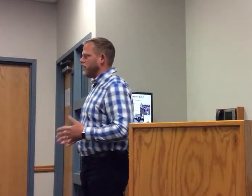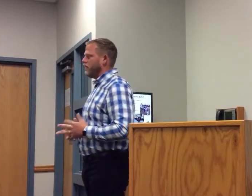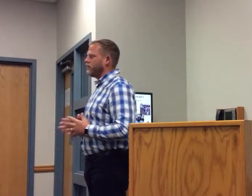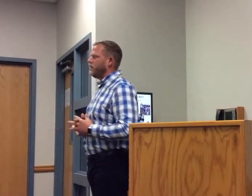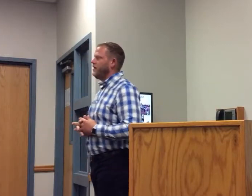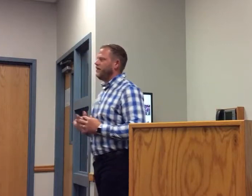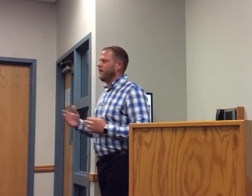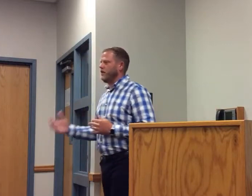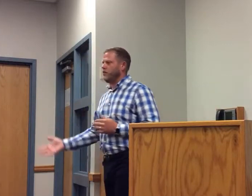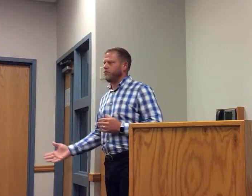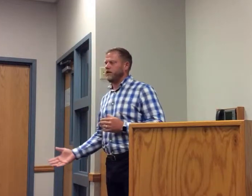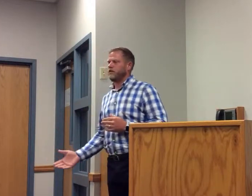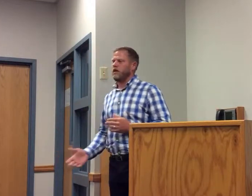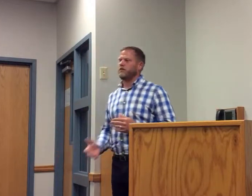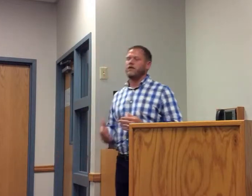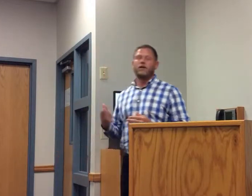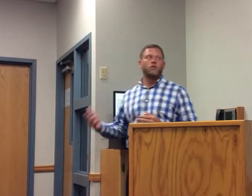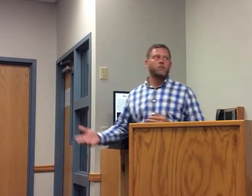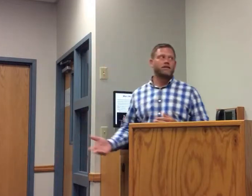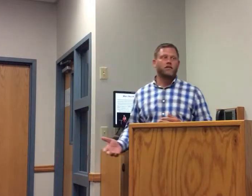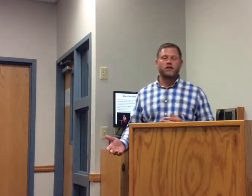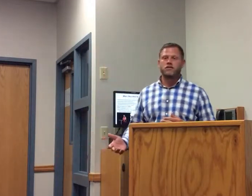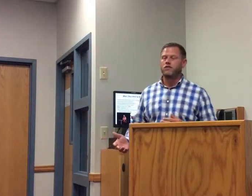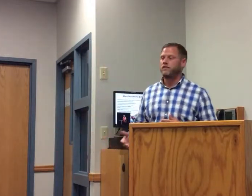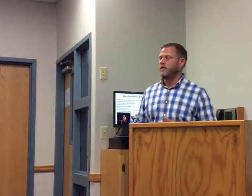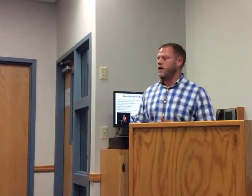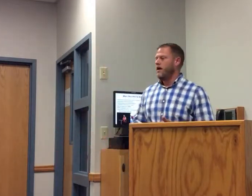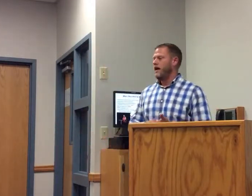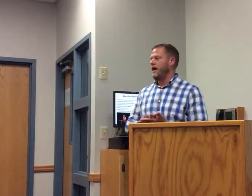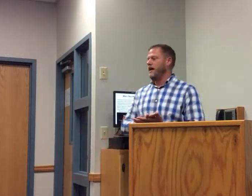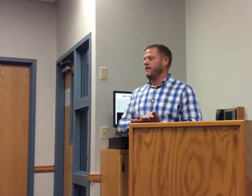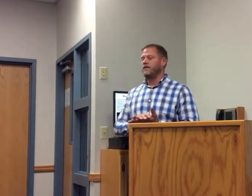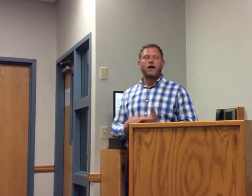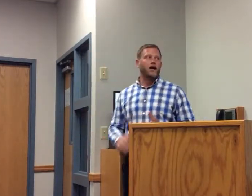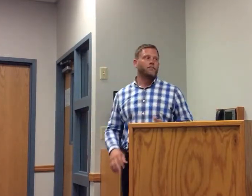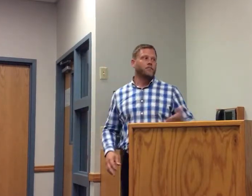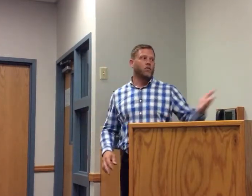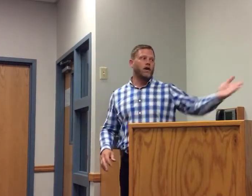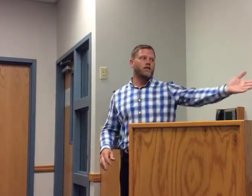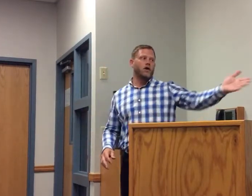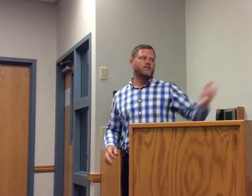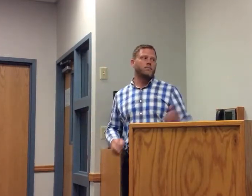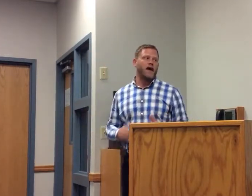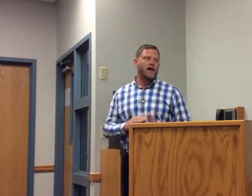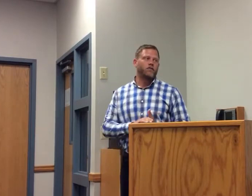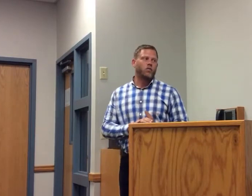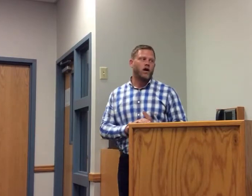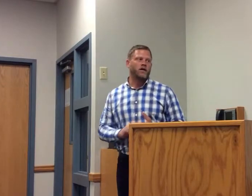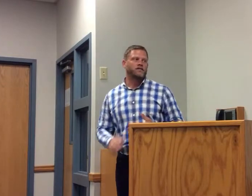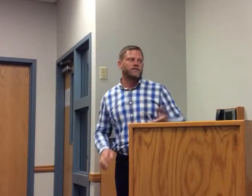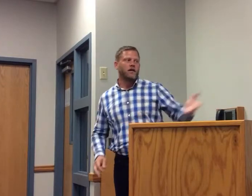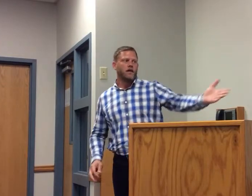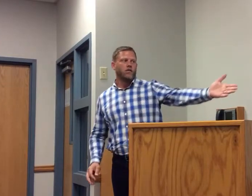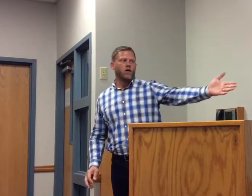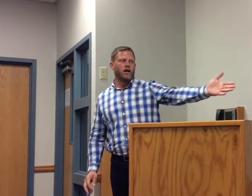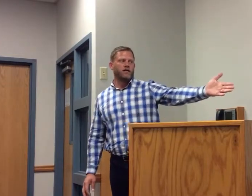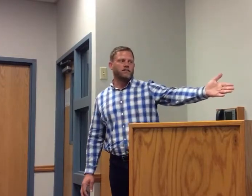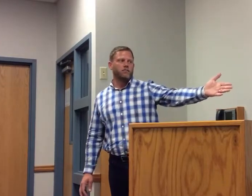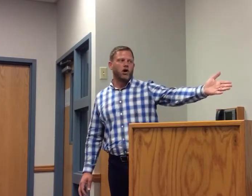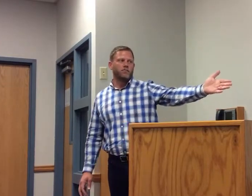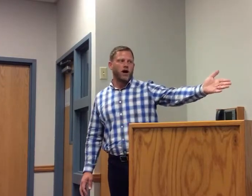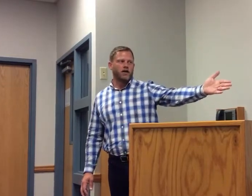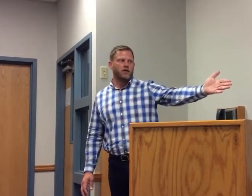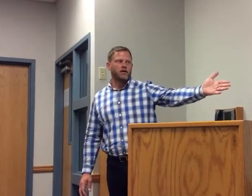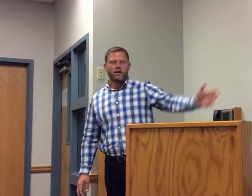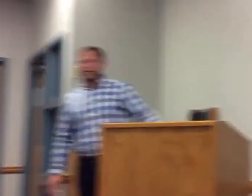positive mental health, dealing with mental issues. And one of the most impactful ones